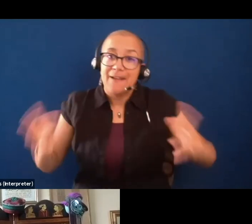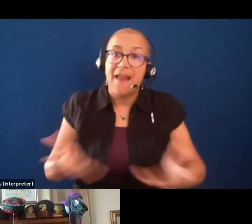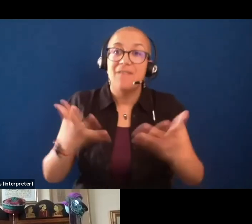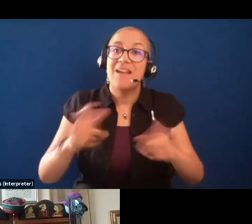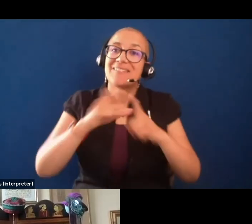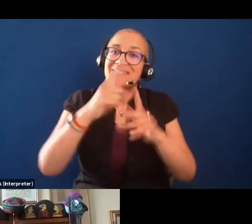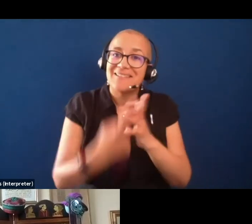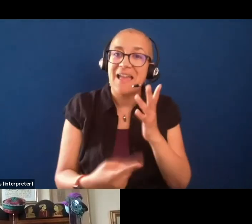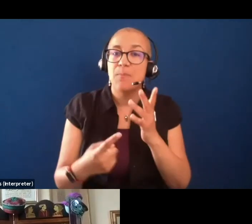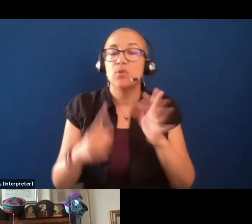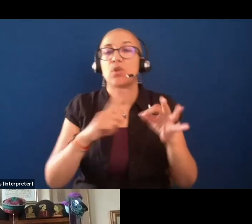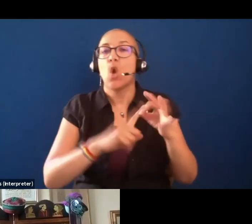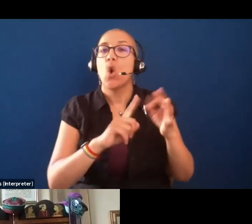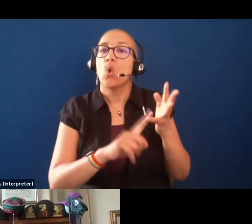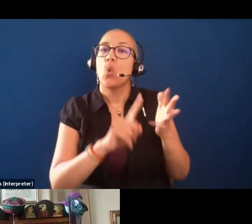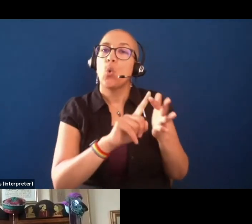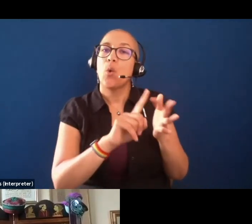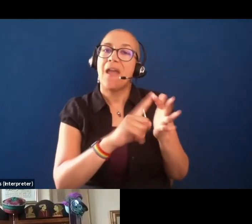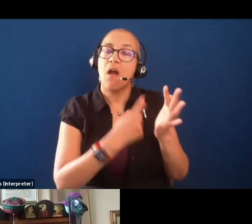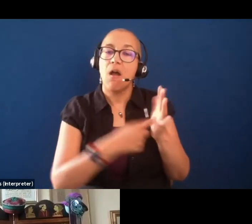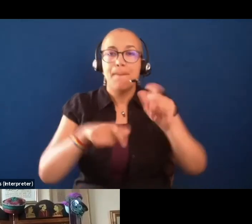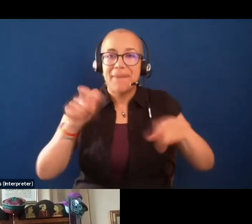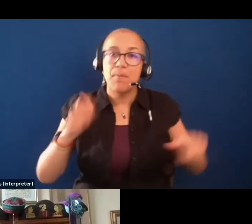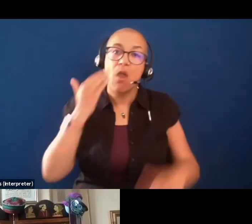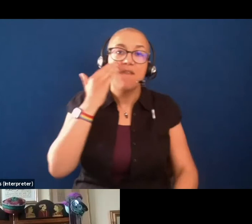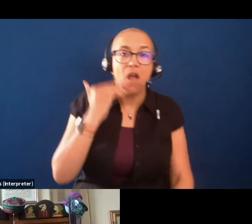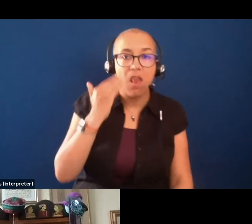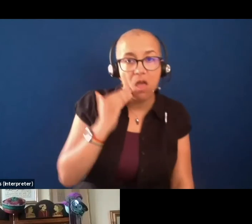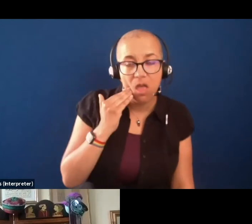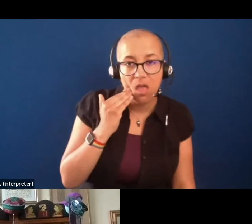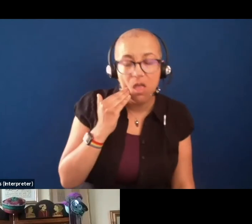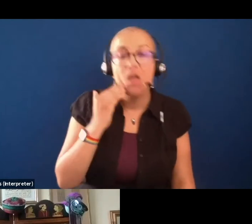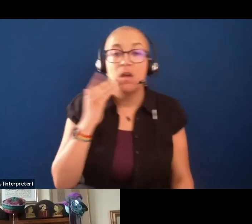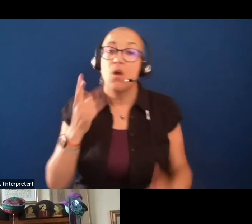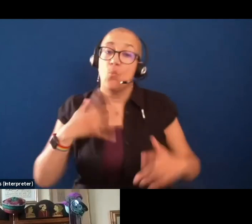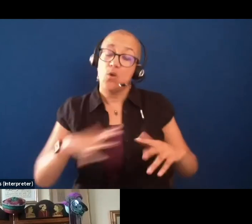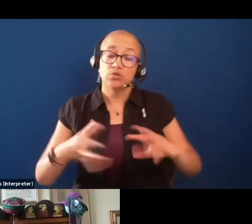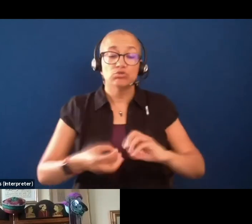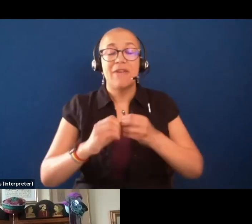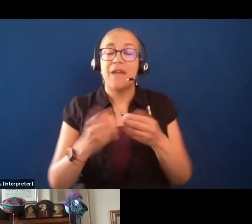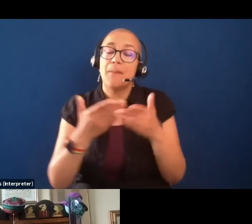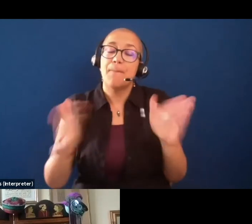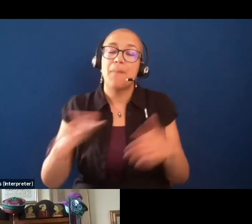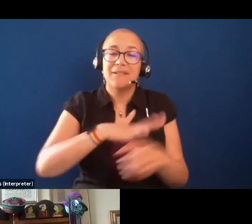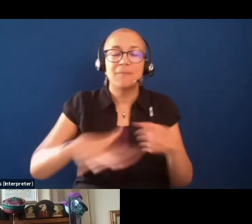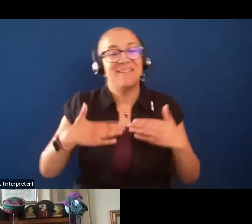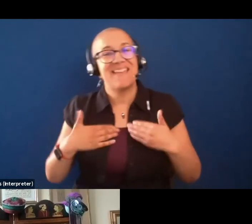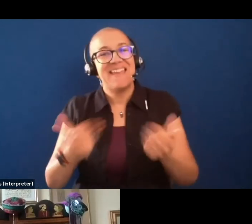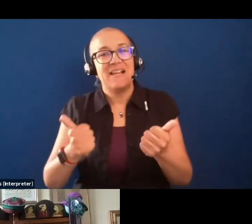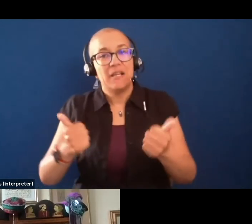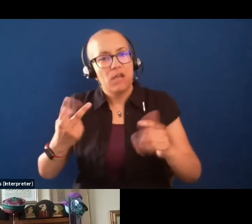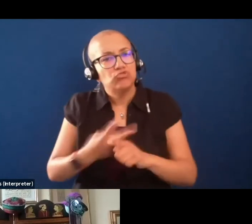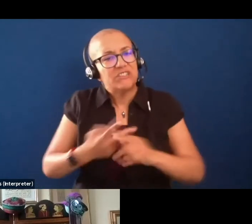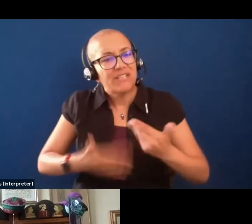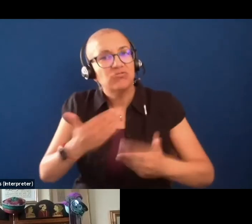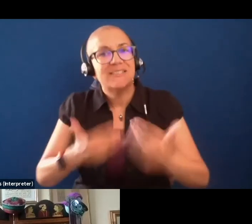of colour. Born from the need to foster a creative public space that is healing and regenerative to Black and brown people